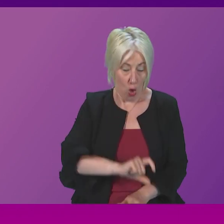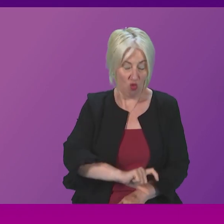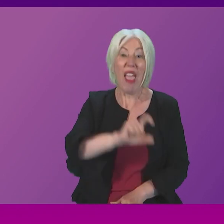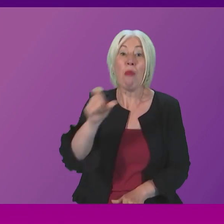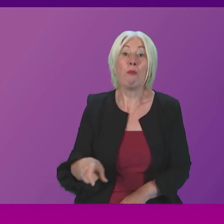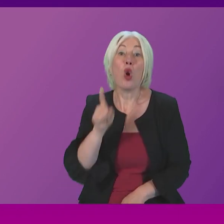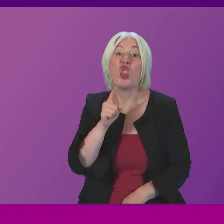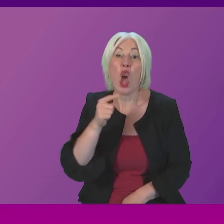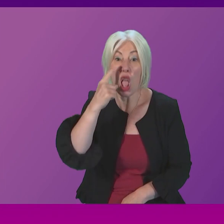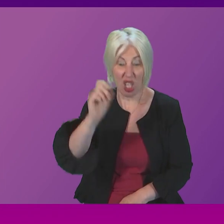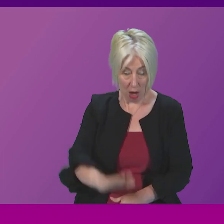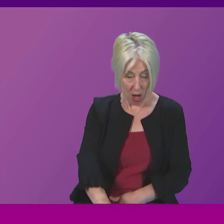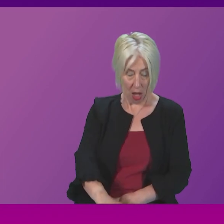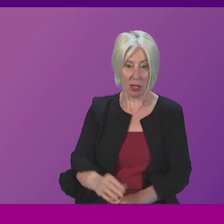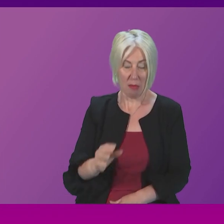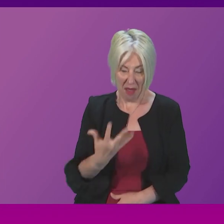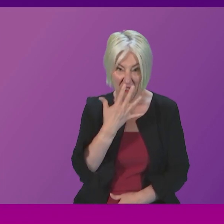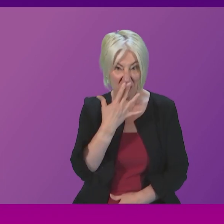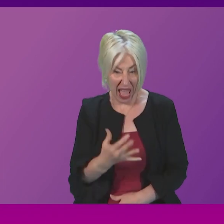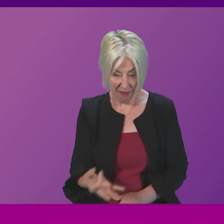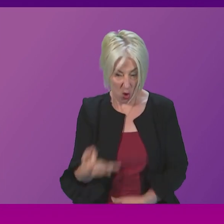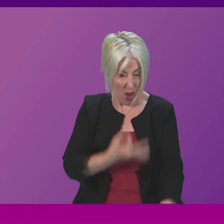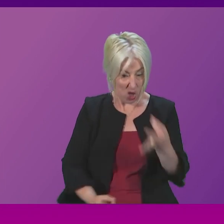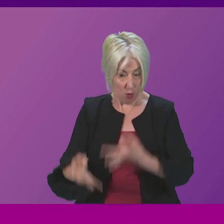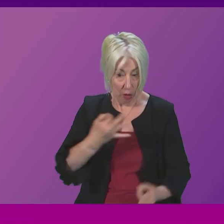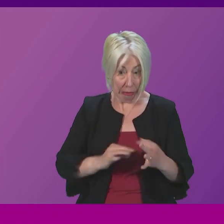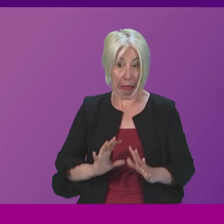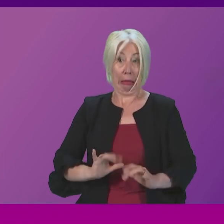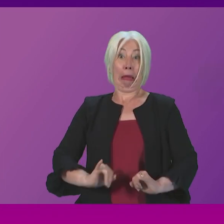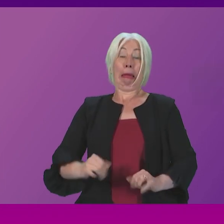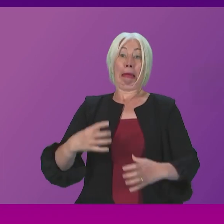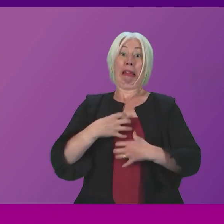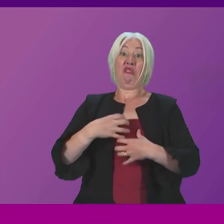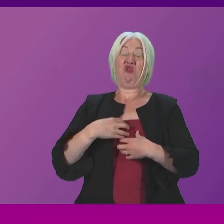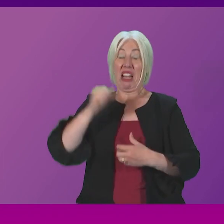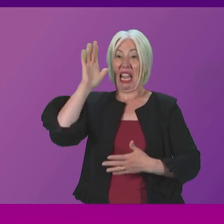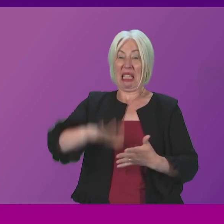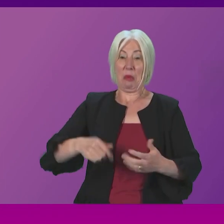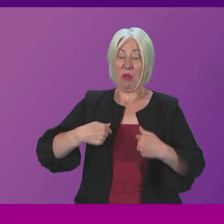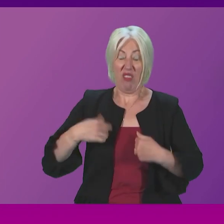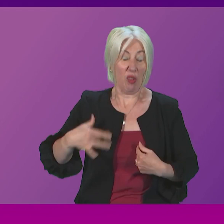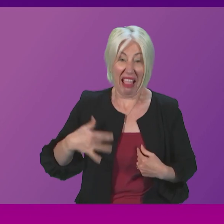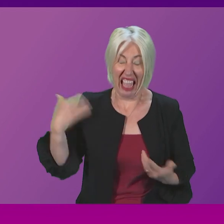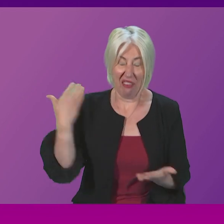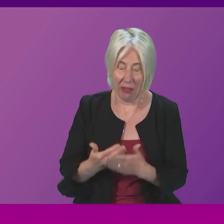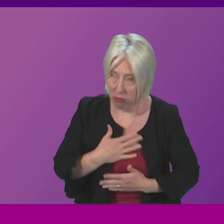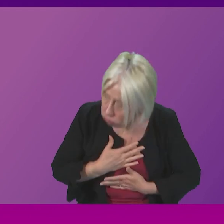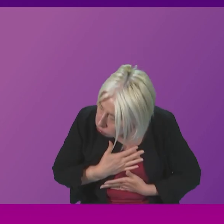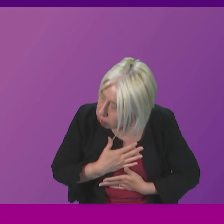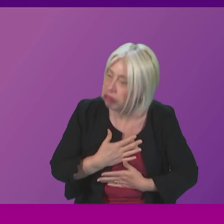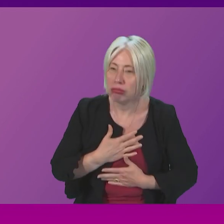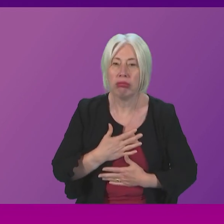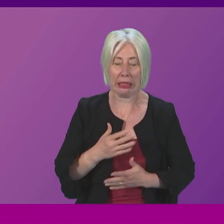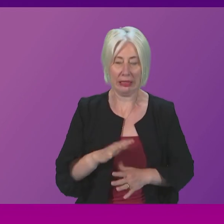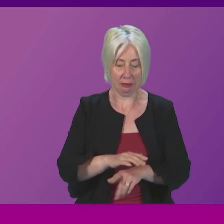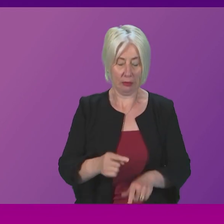been questioned by five-year-olds, it is the most frightening experience that I've ever had. I was